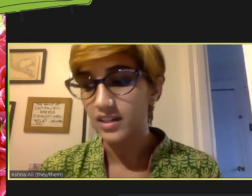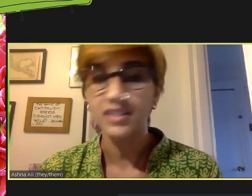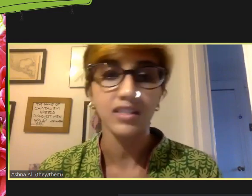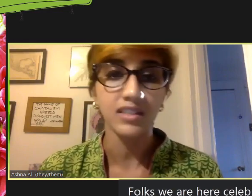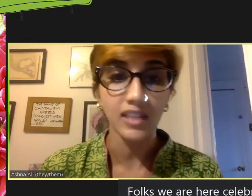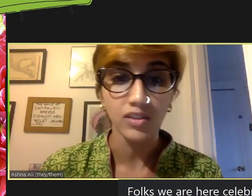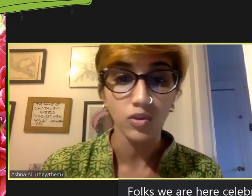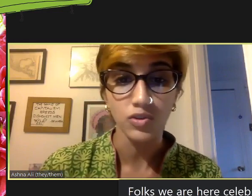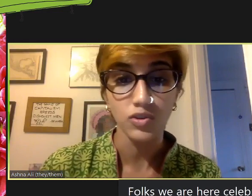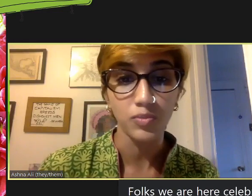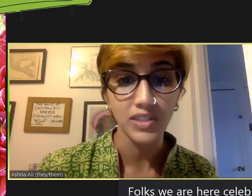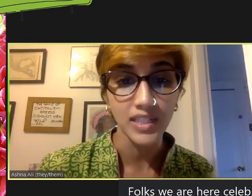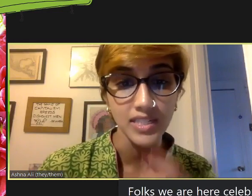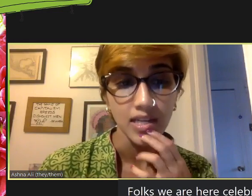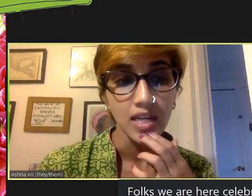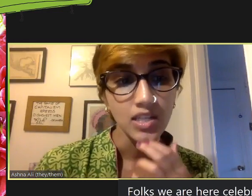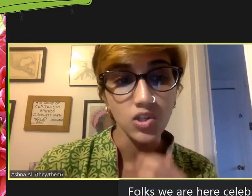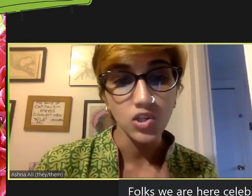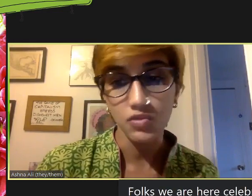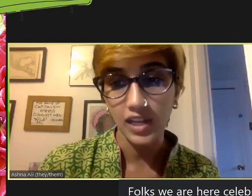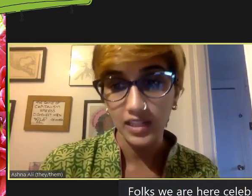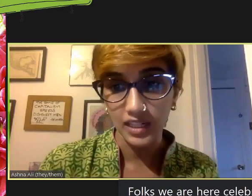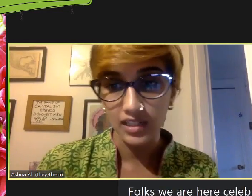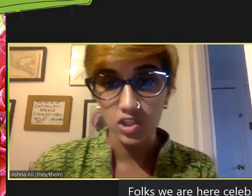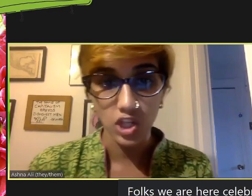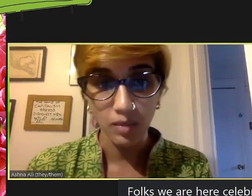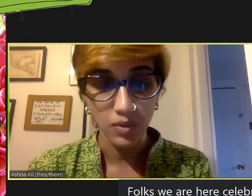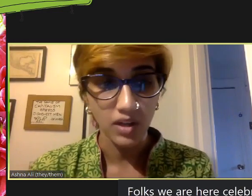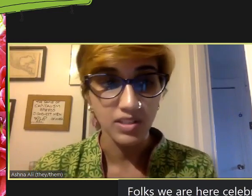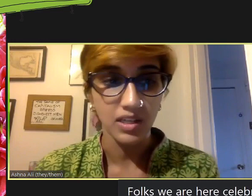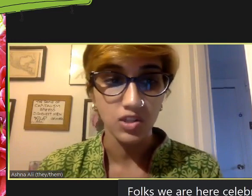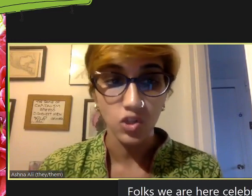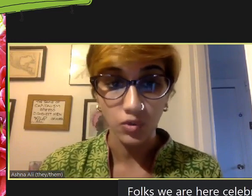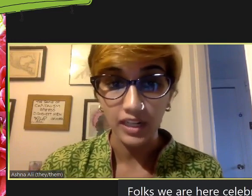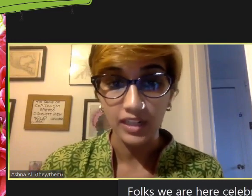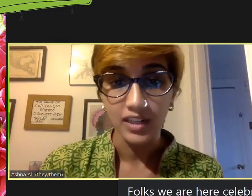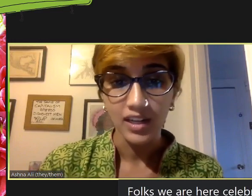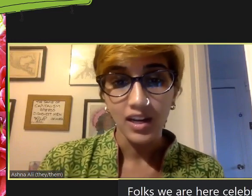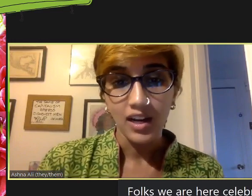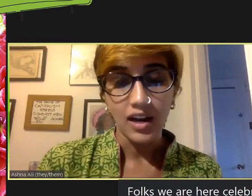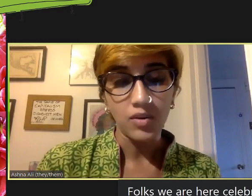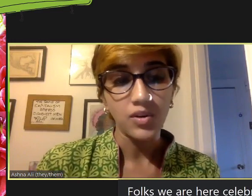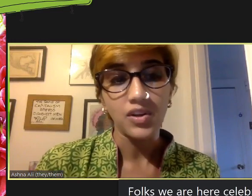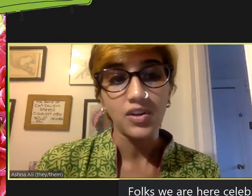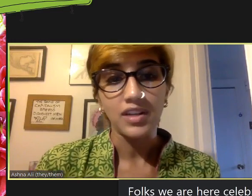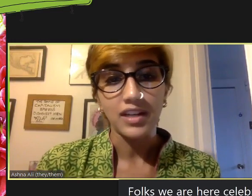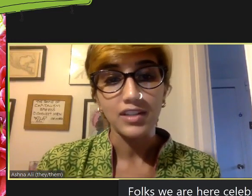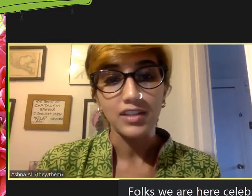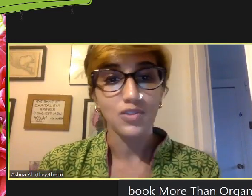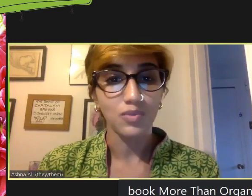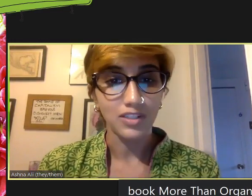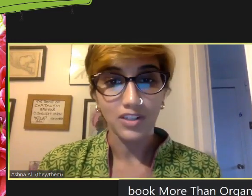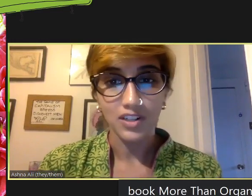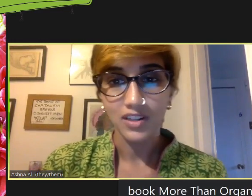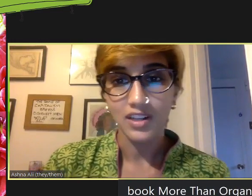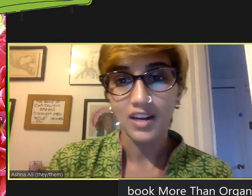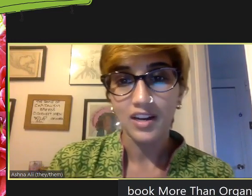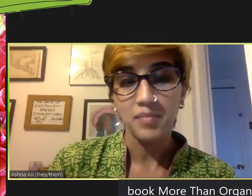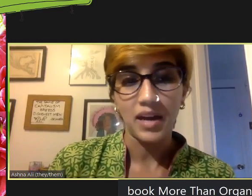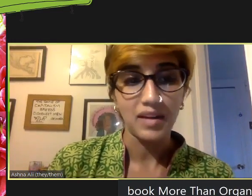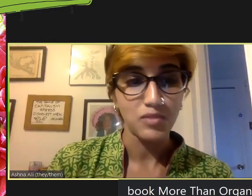Intercultural Transgrediendo, so please search for that link in the chat box and donate. Our next